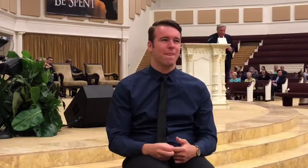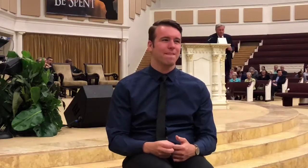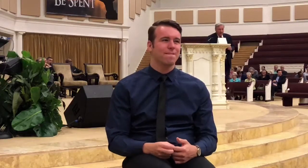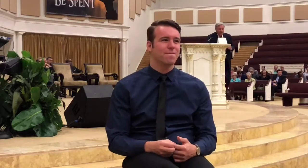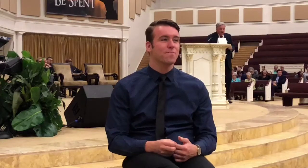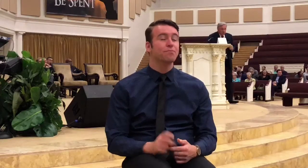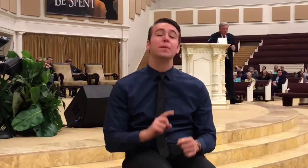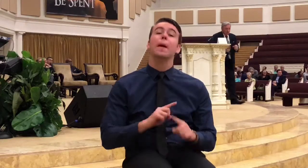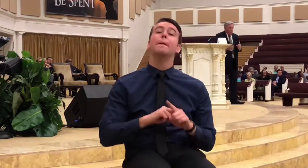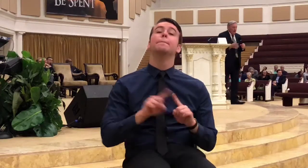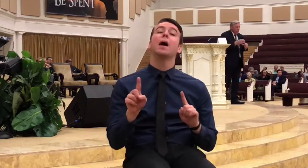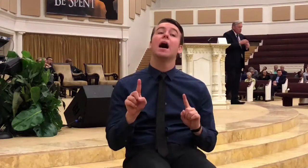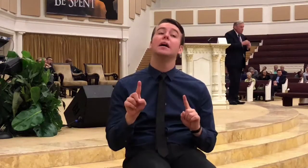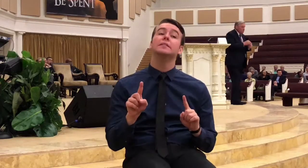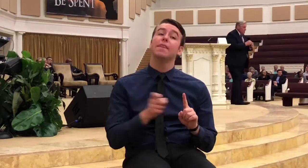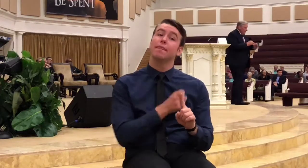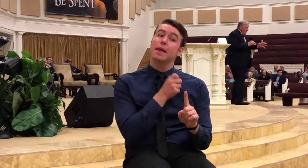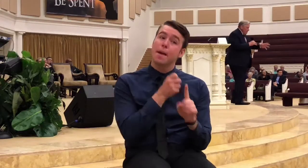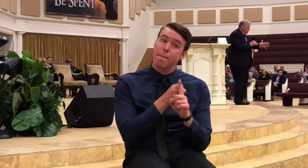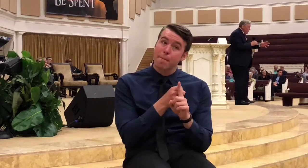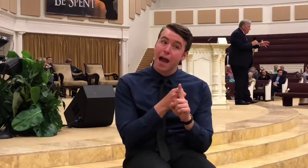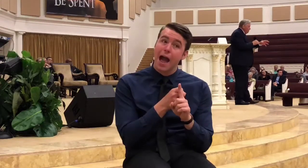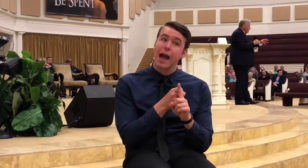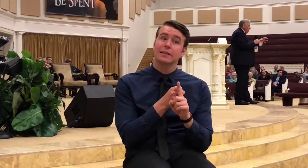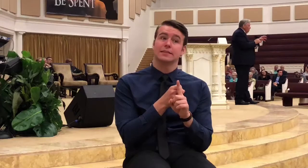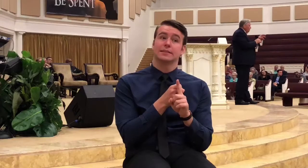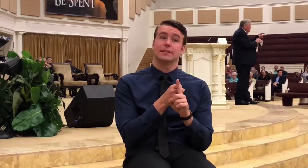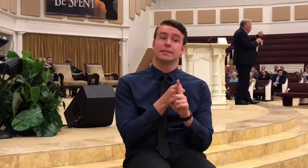but the impact that